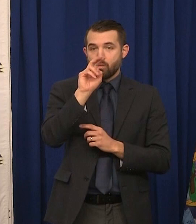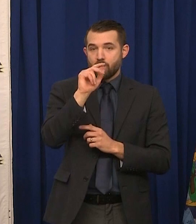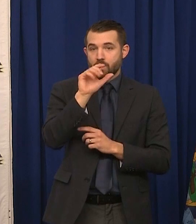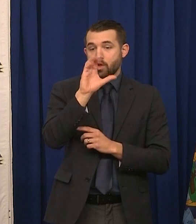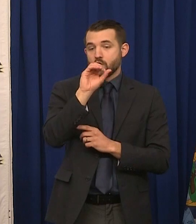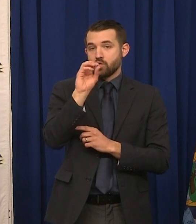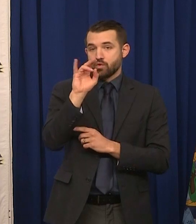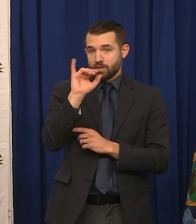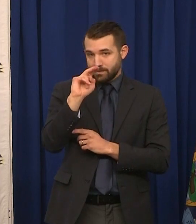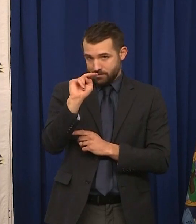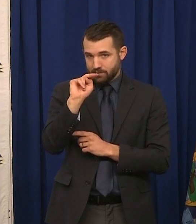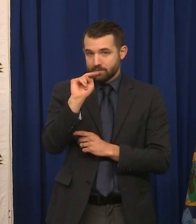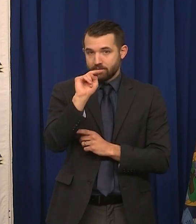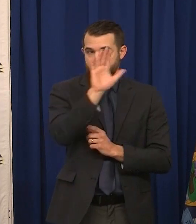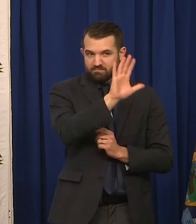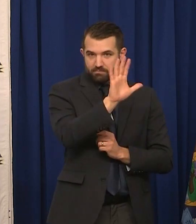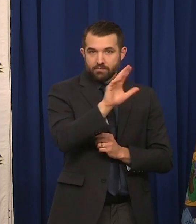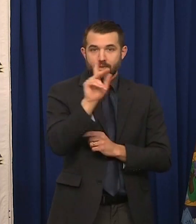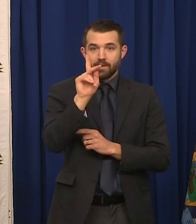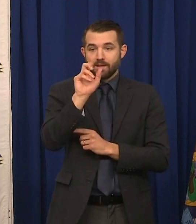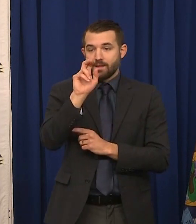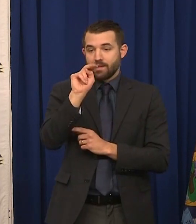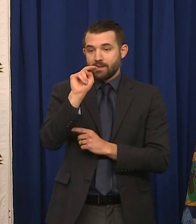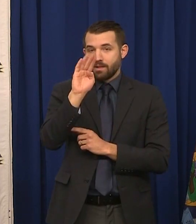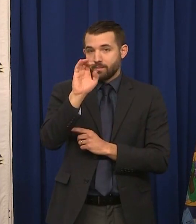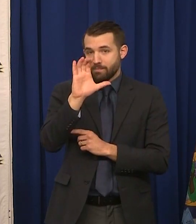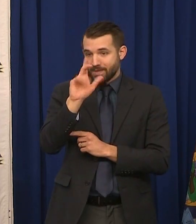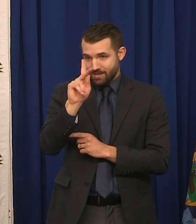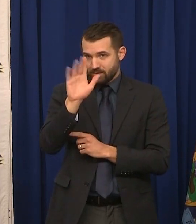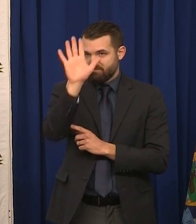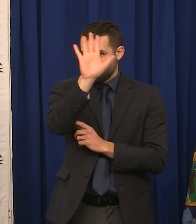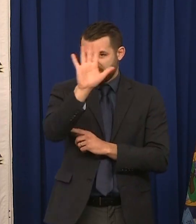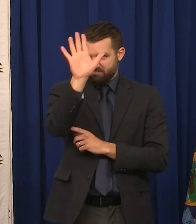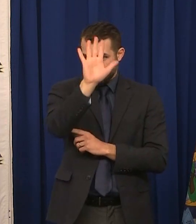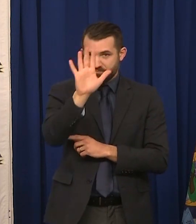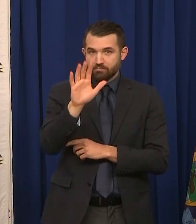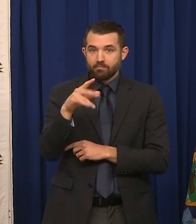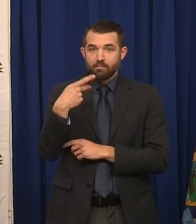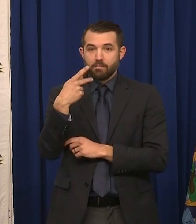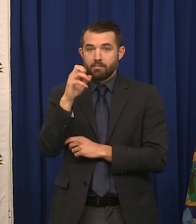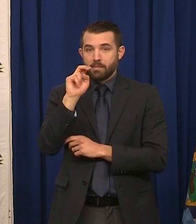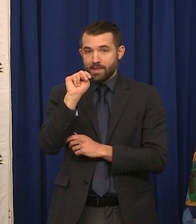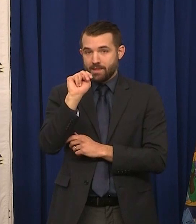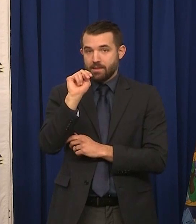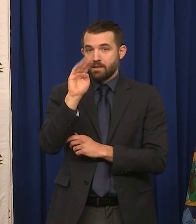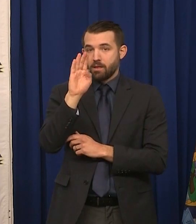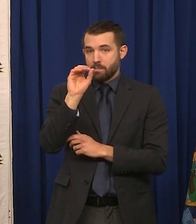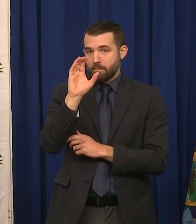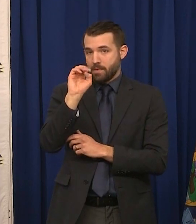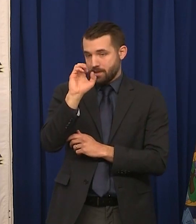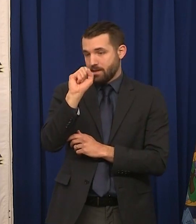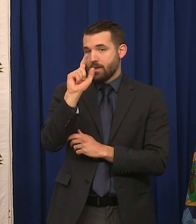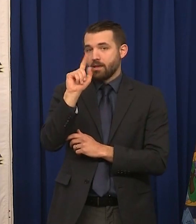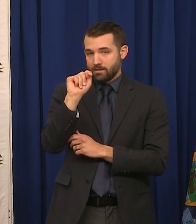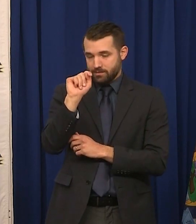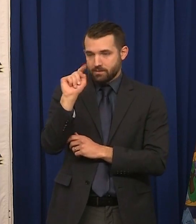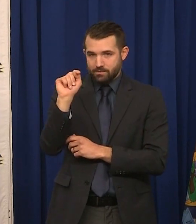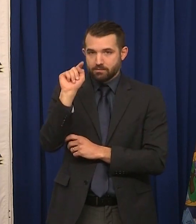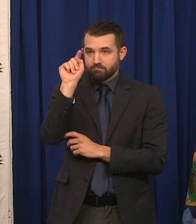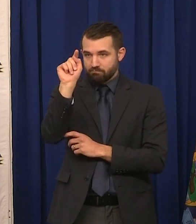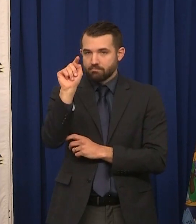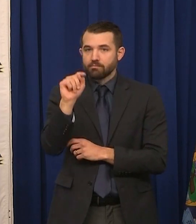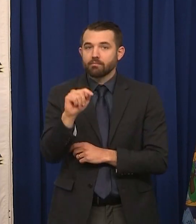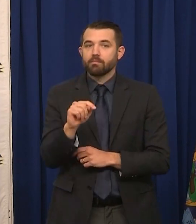County now have over 10 cases. I mention that because having over 10 cases is one of the